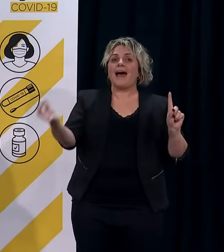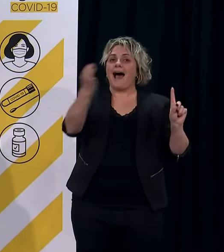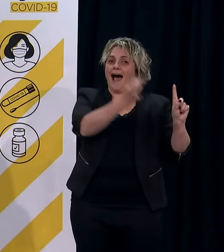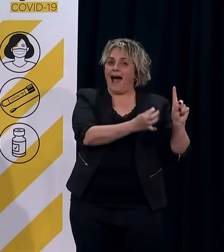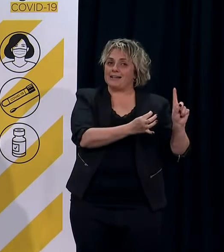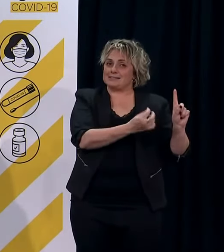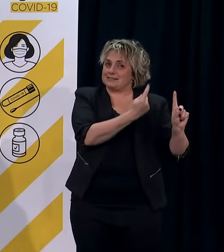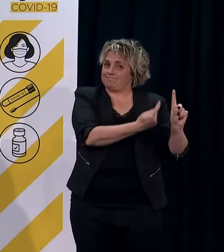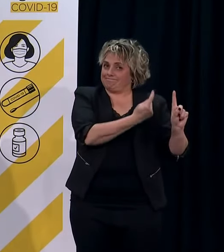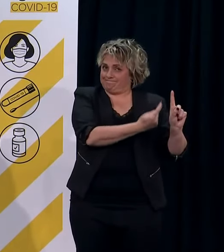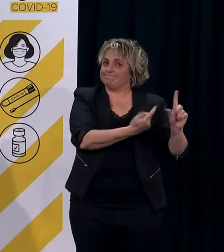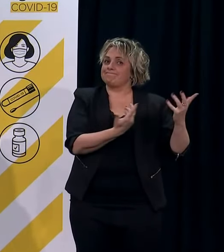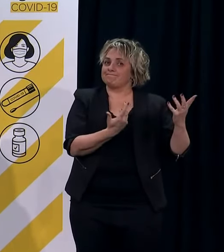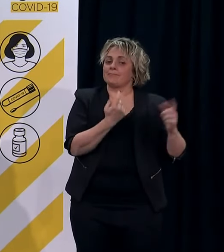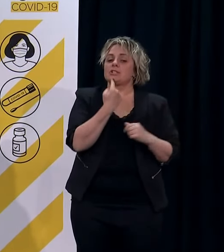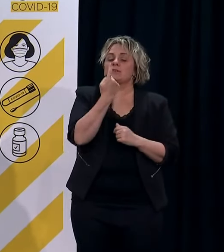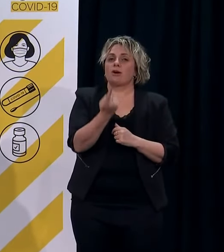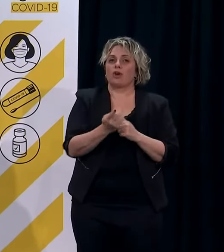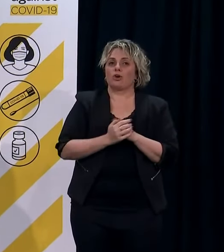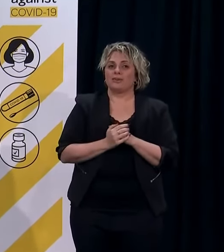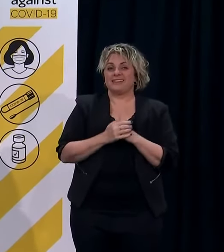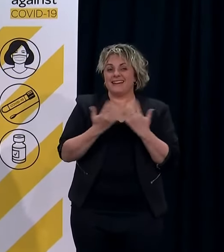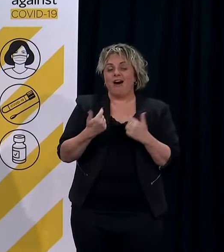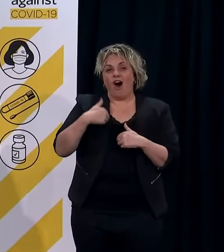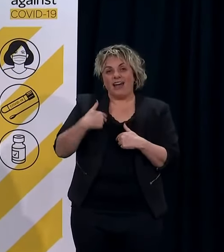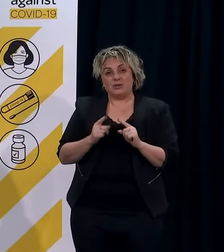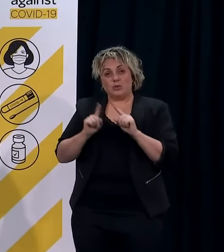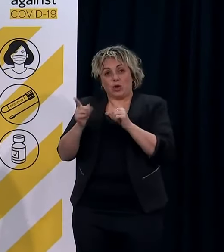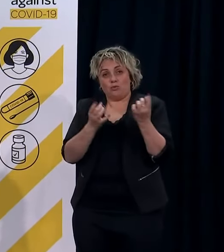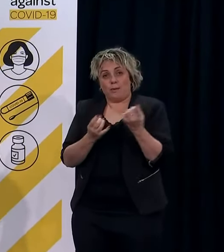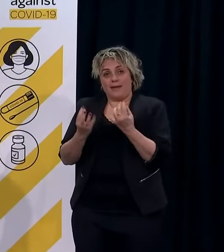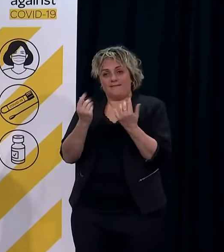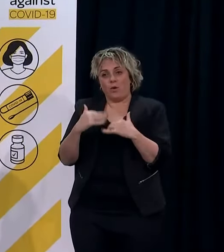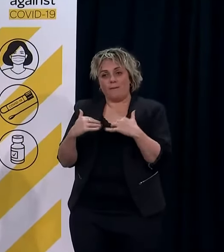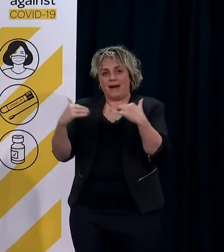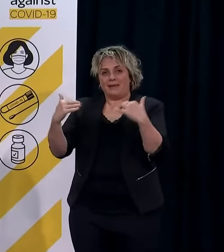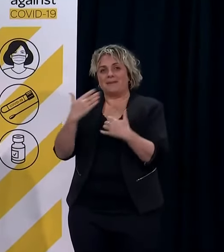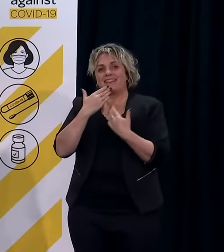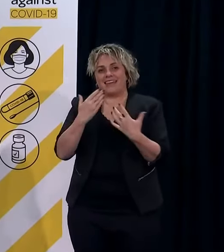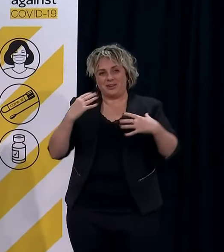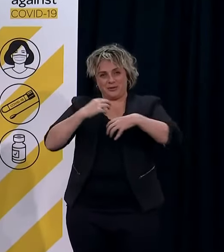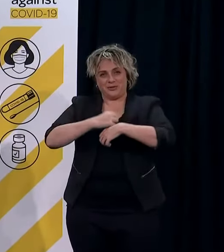don't mind, I might sneak off and get ready for the House now. Thank you, everyone.